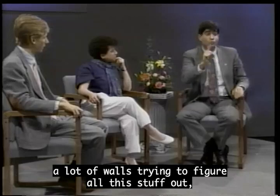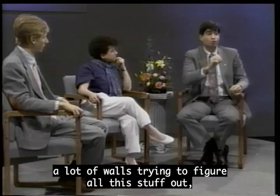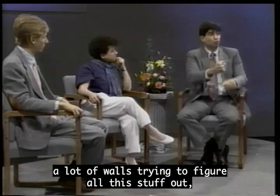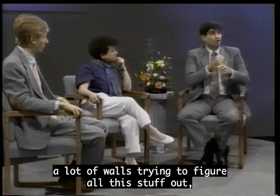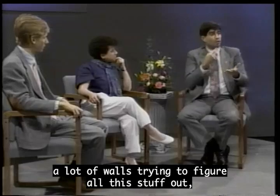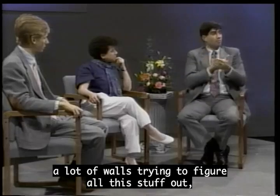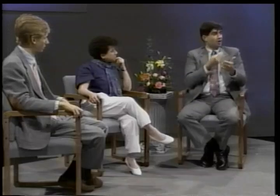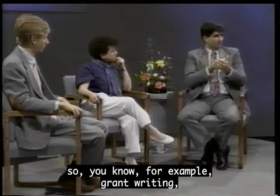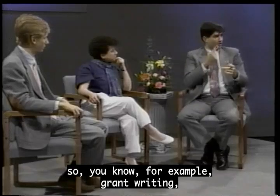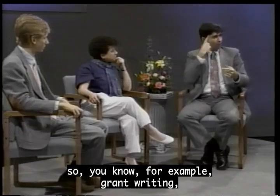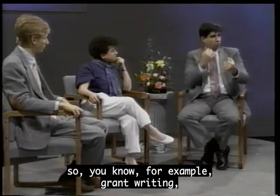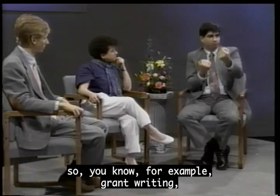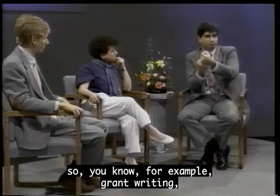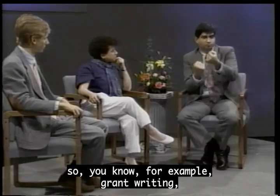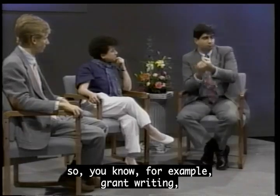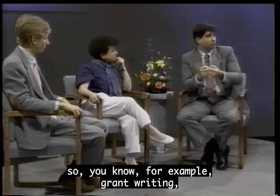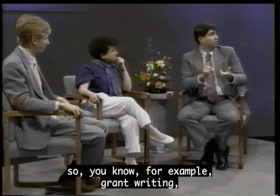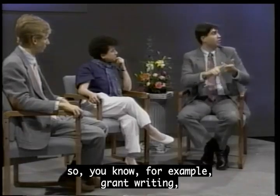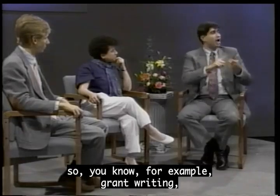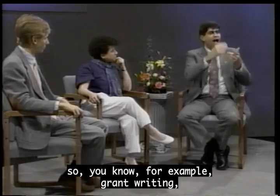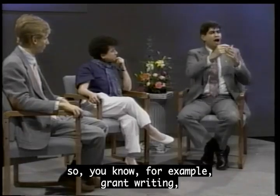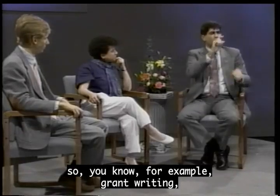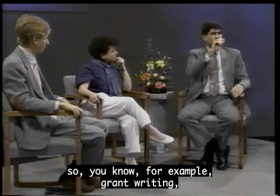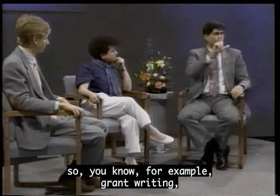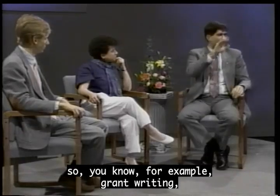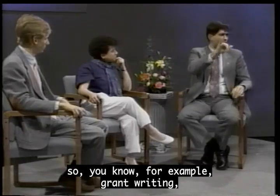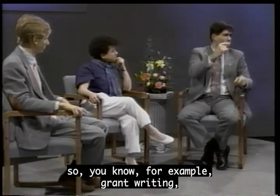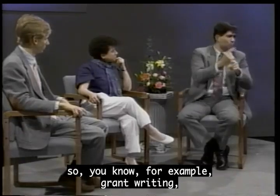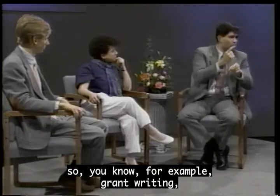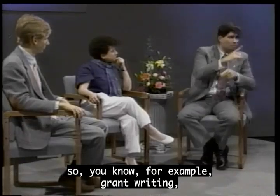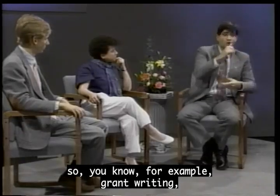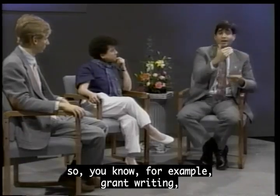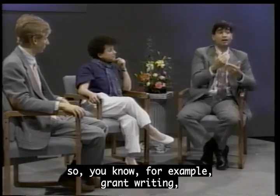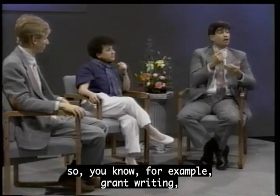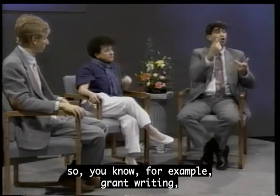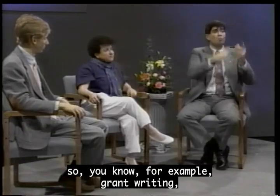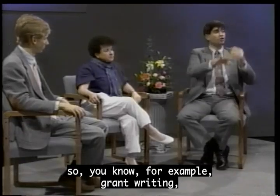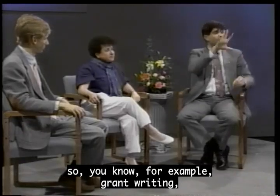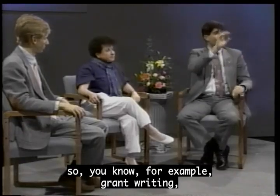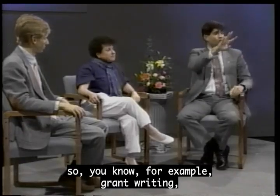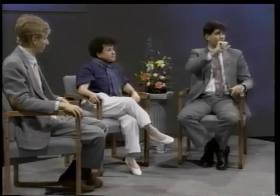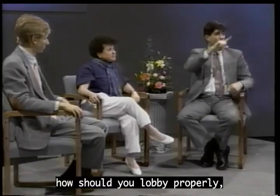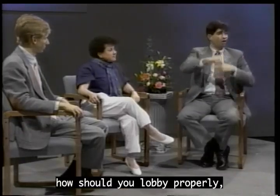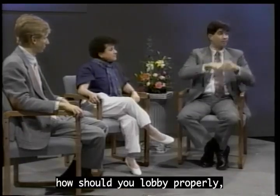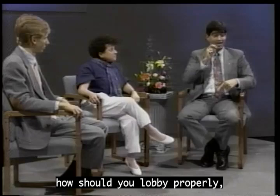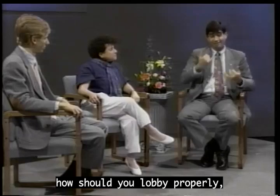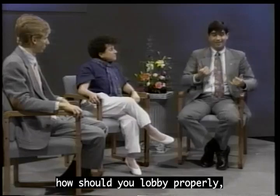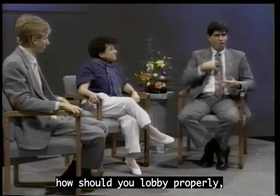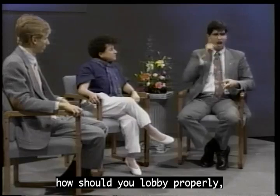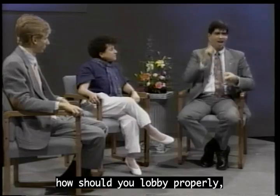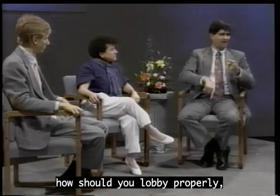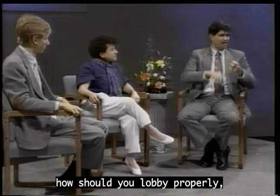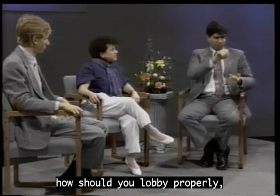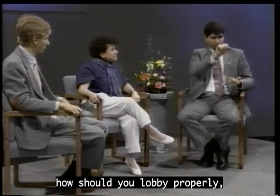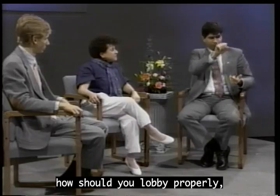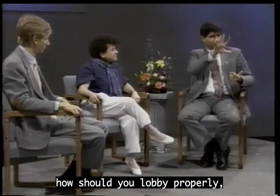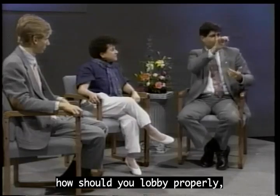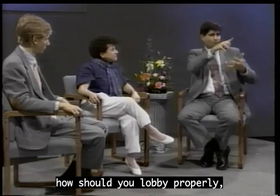So, you know, for example, grant writing. How should you lobby properly? What is public law